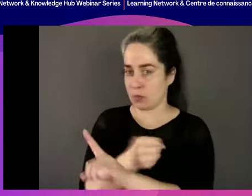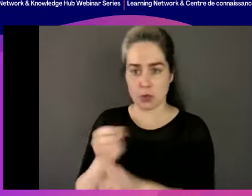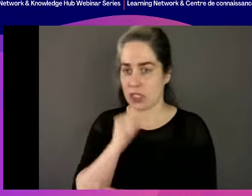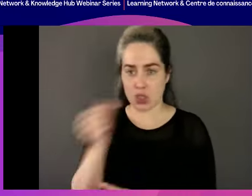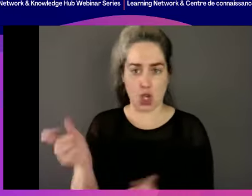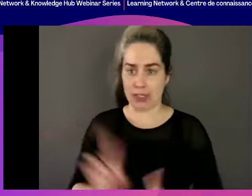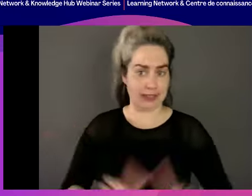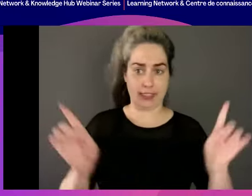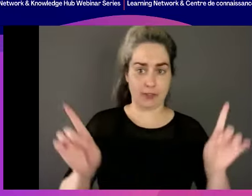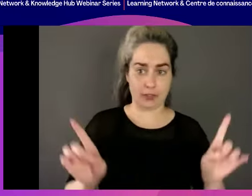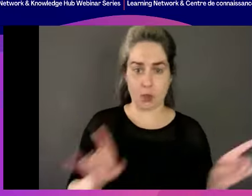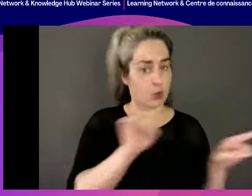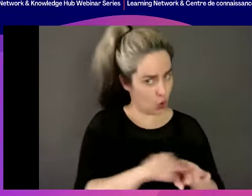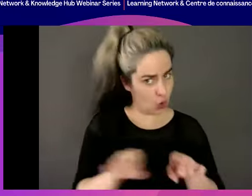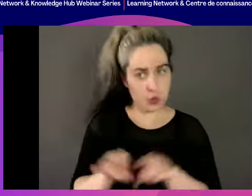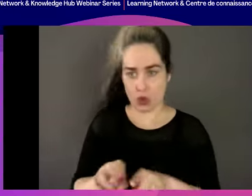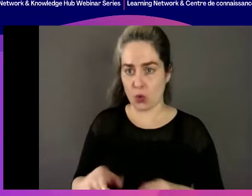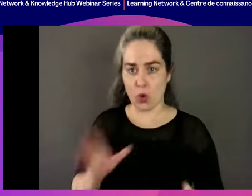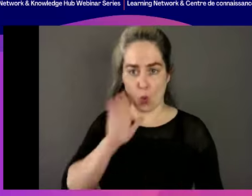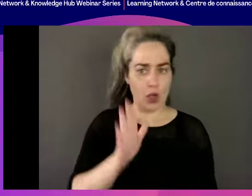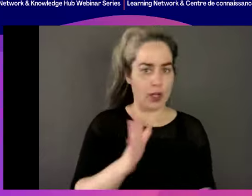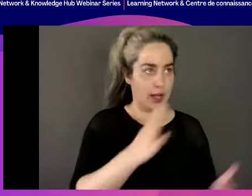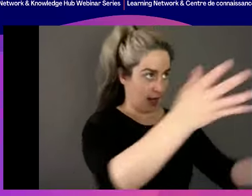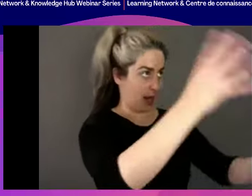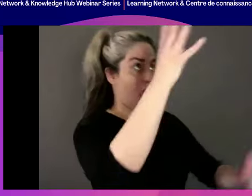also reenacted.